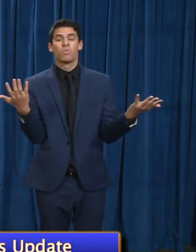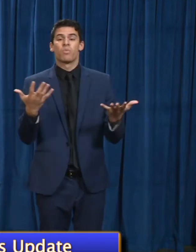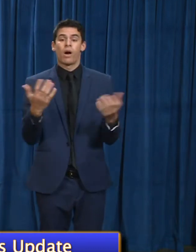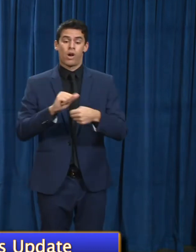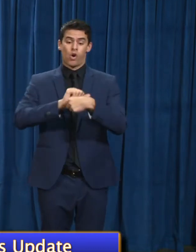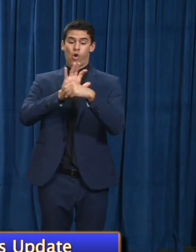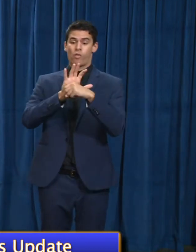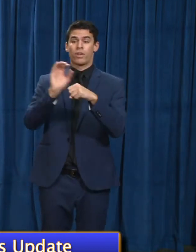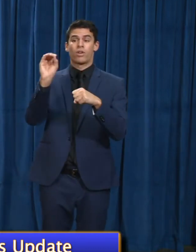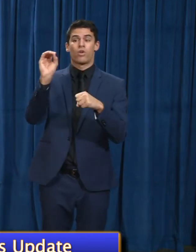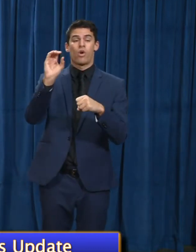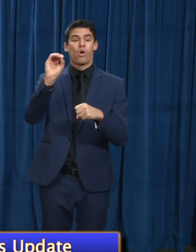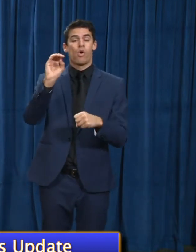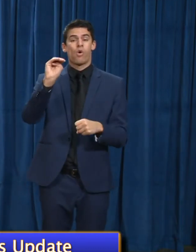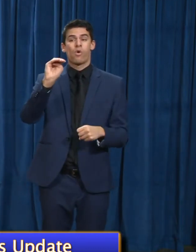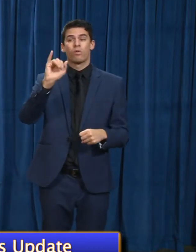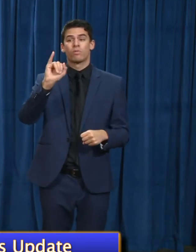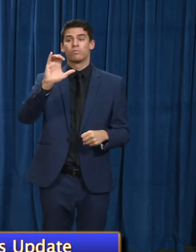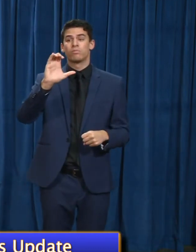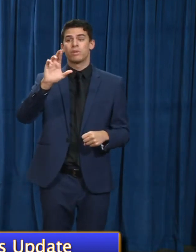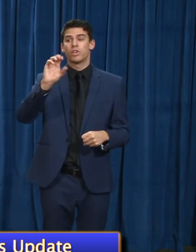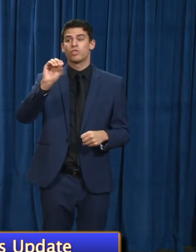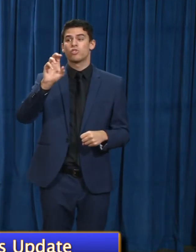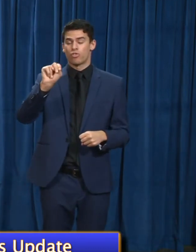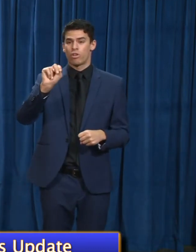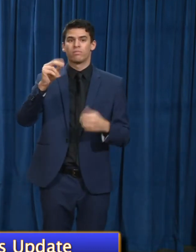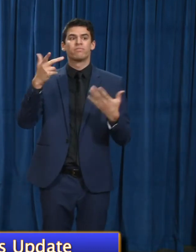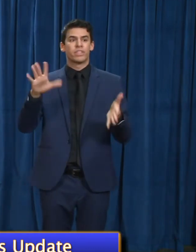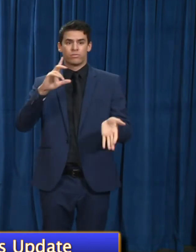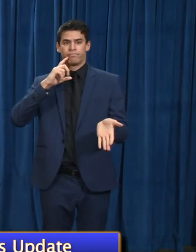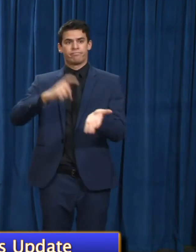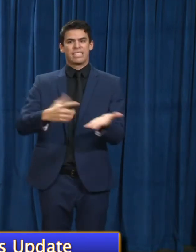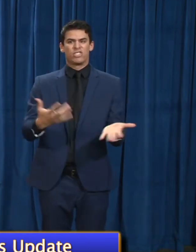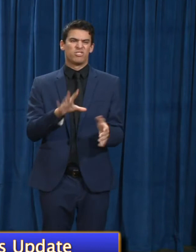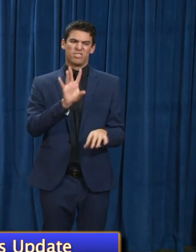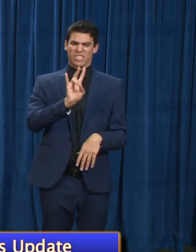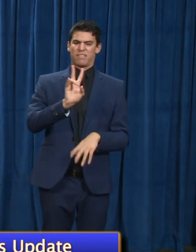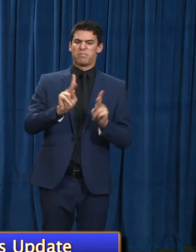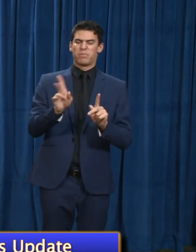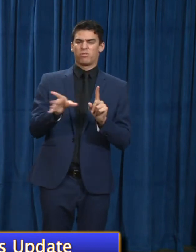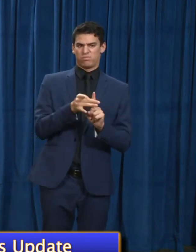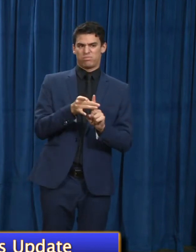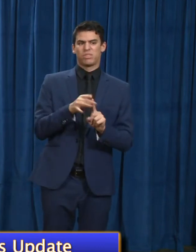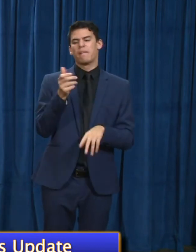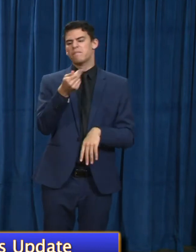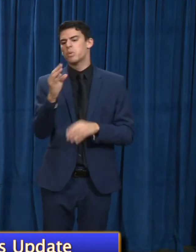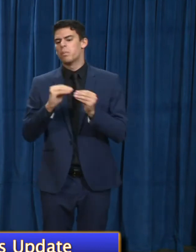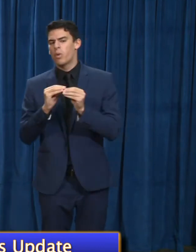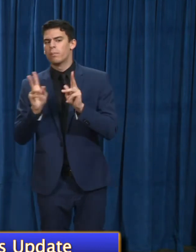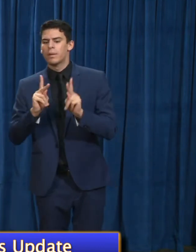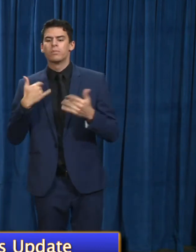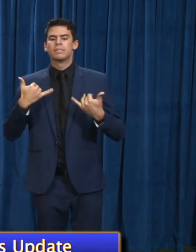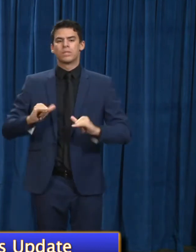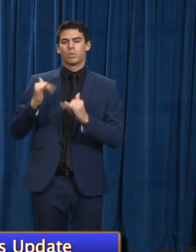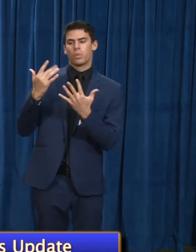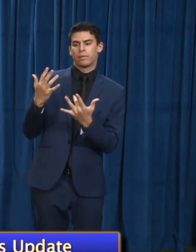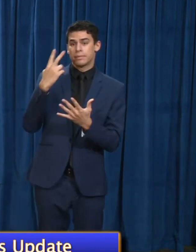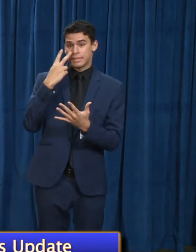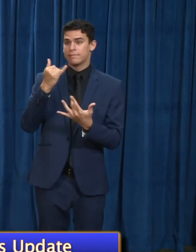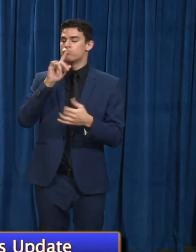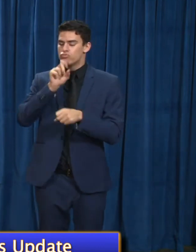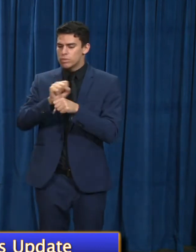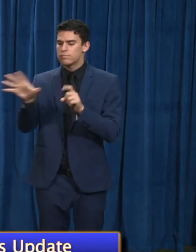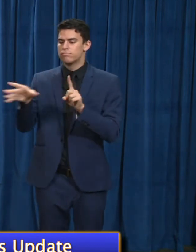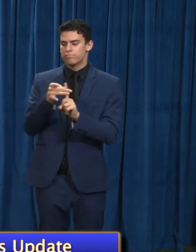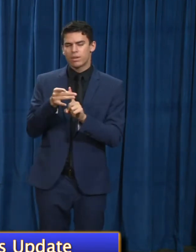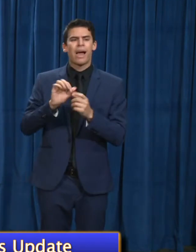detected, 7 cases in residents and a few more waiting to be confirmed. Those were done through genome